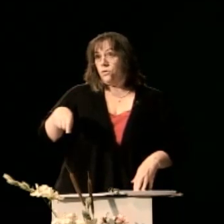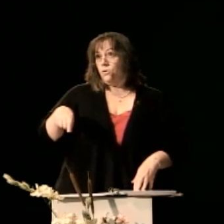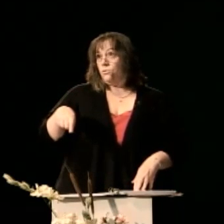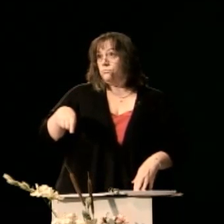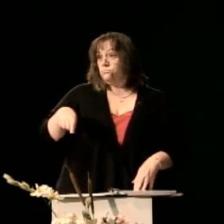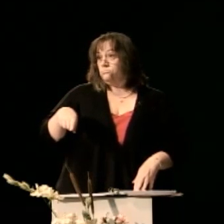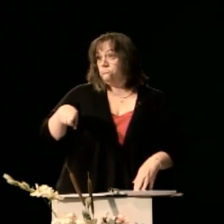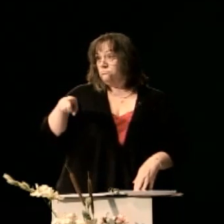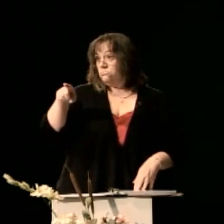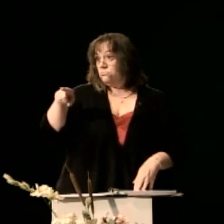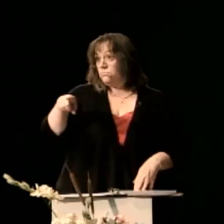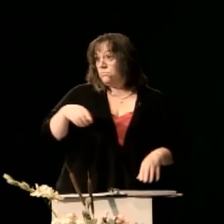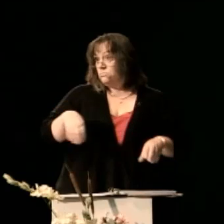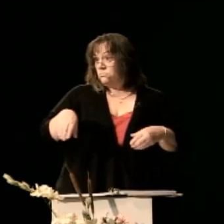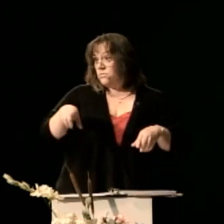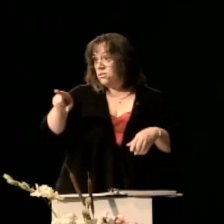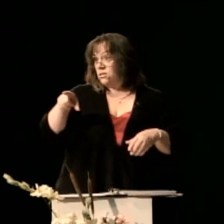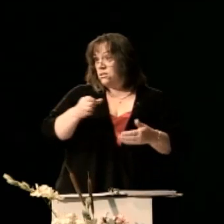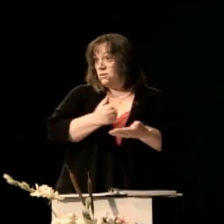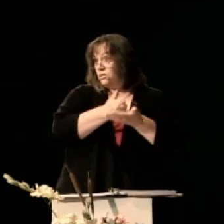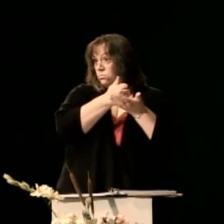So, do you need help?